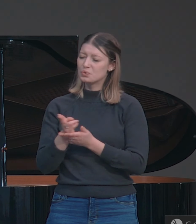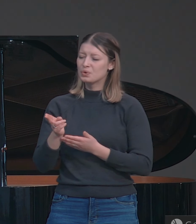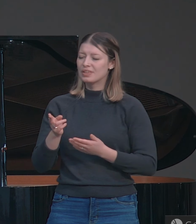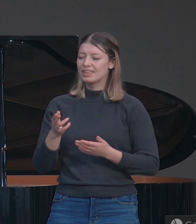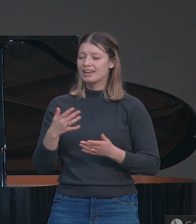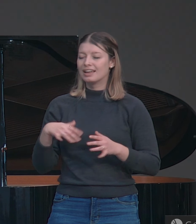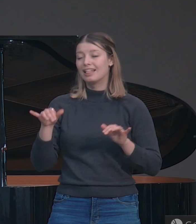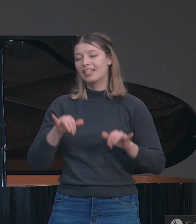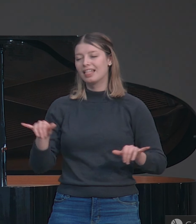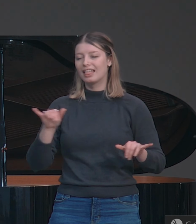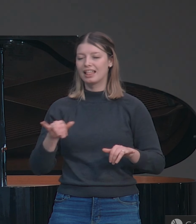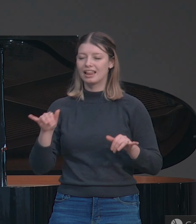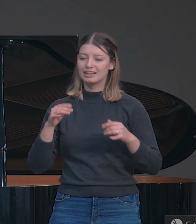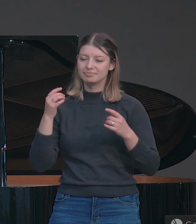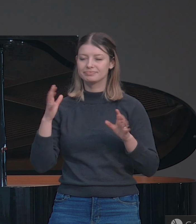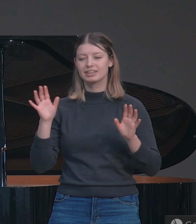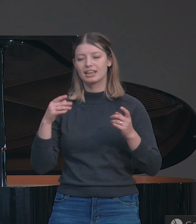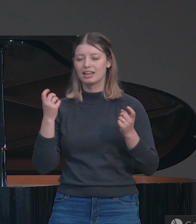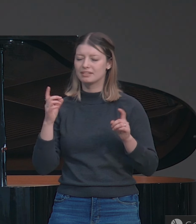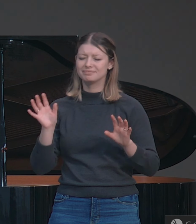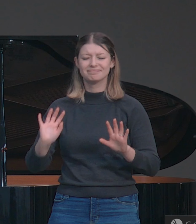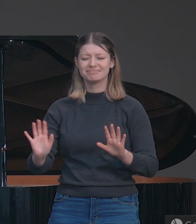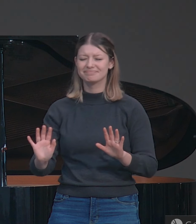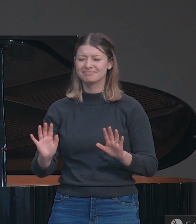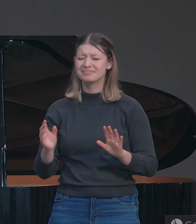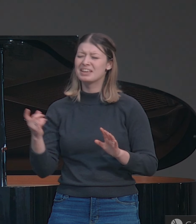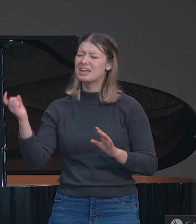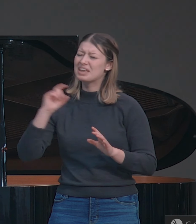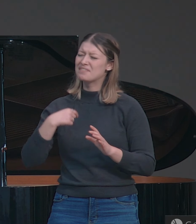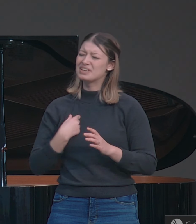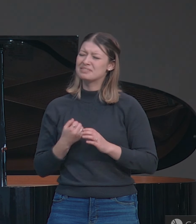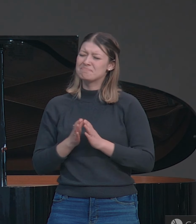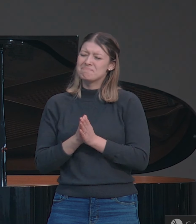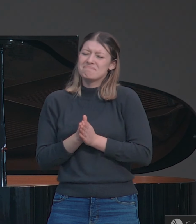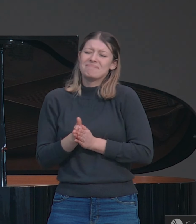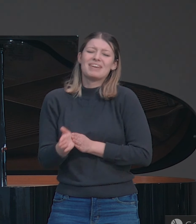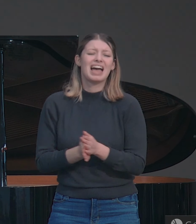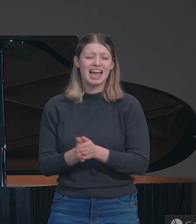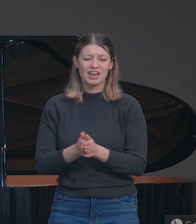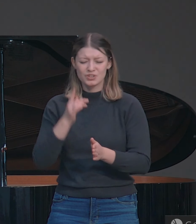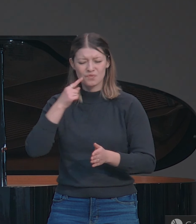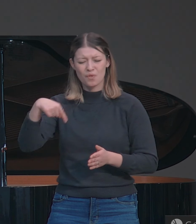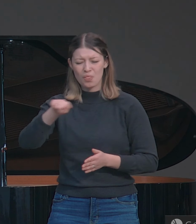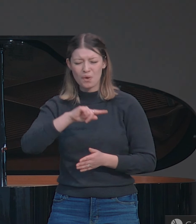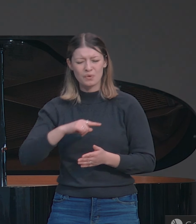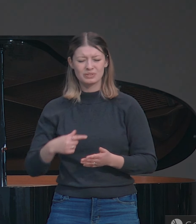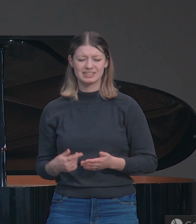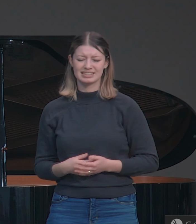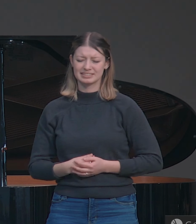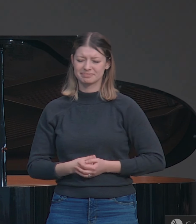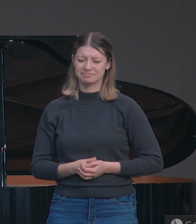God, reignite in us a passion for those things.